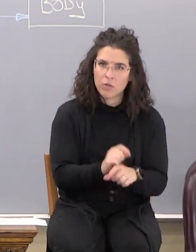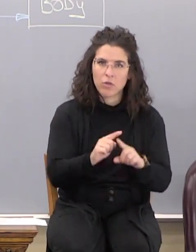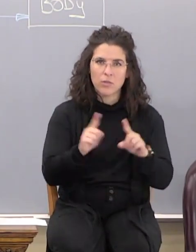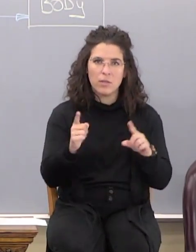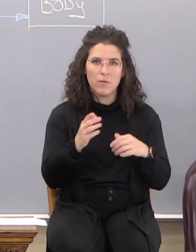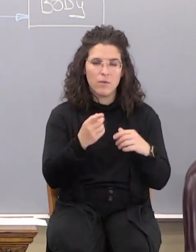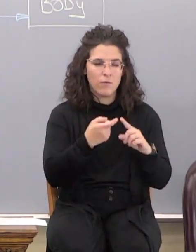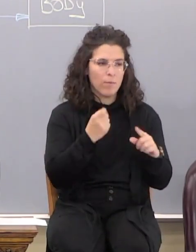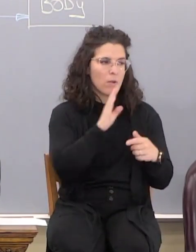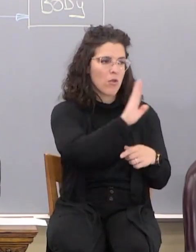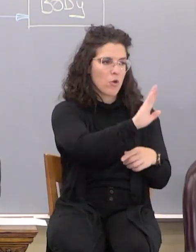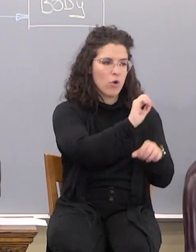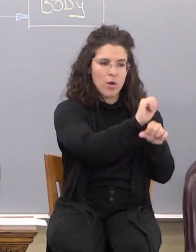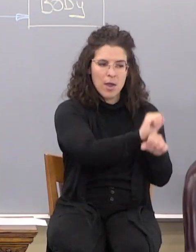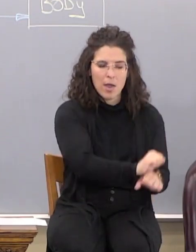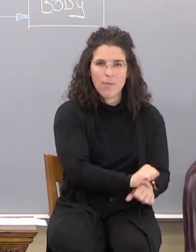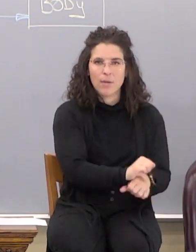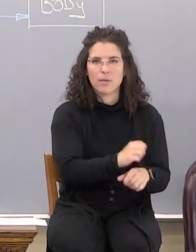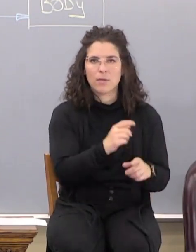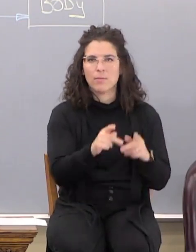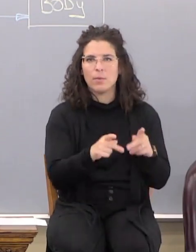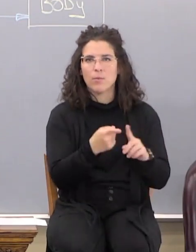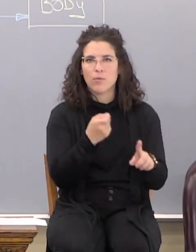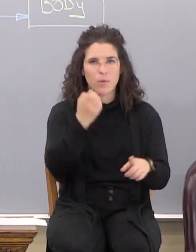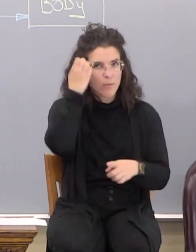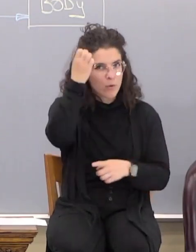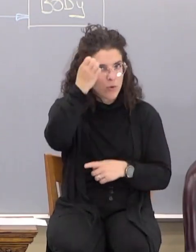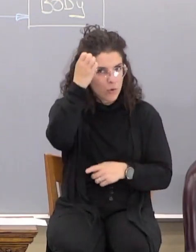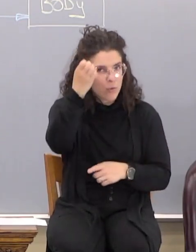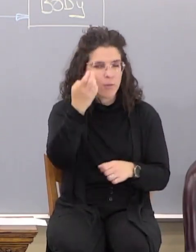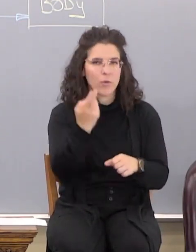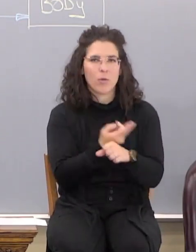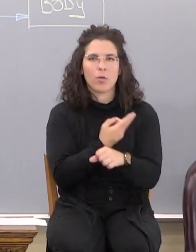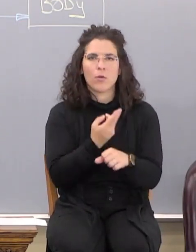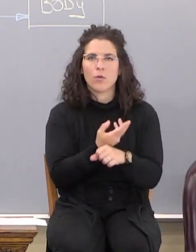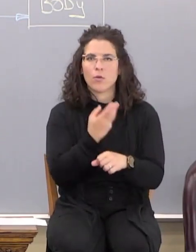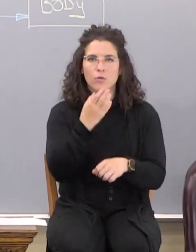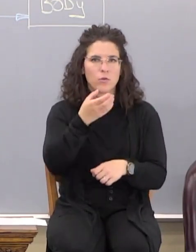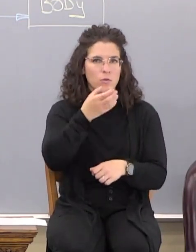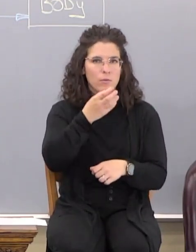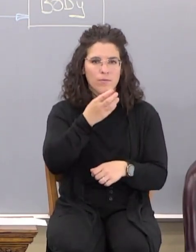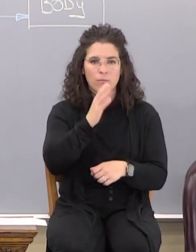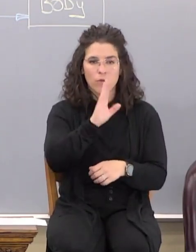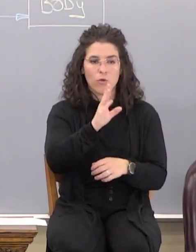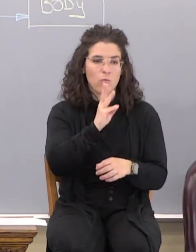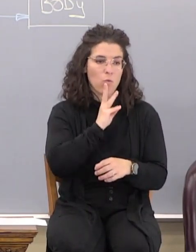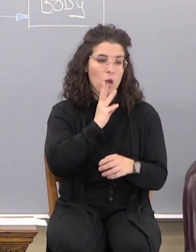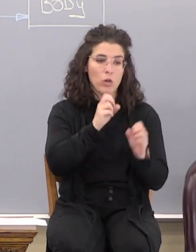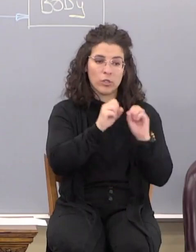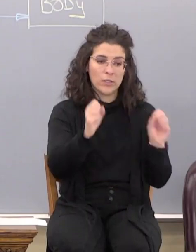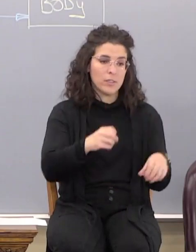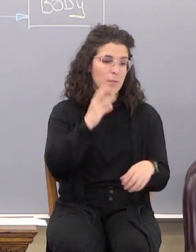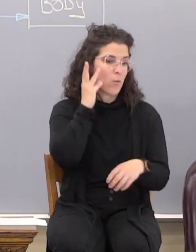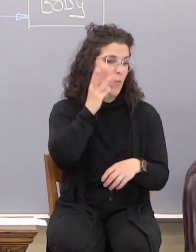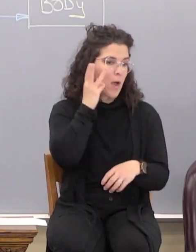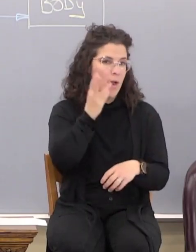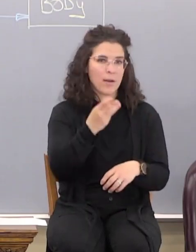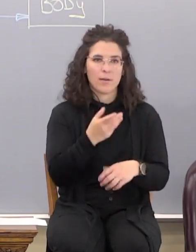different from their habits. These folks were from Europe, and they were used to that just kind of being their water system and so